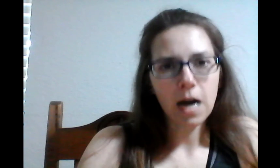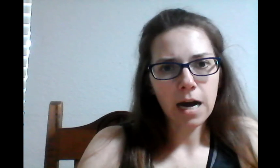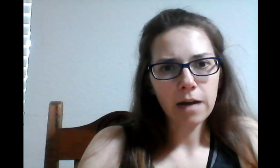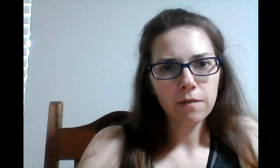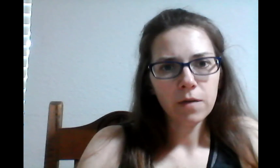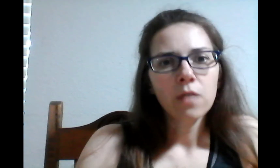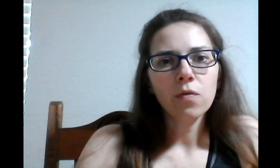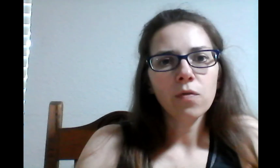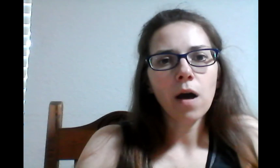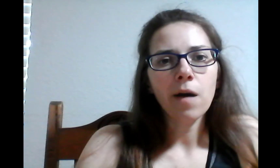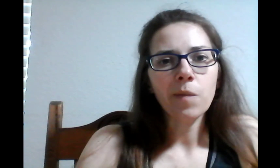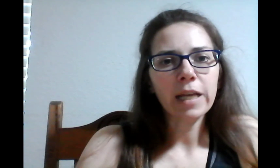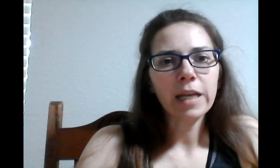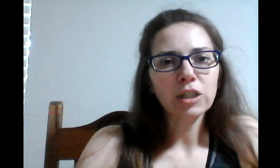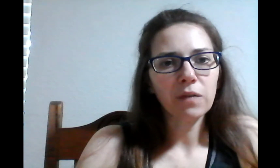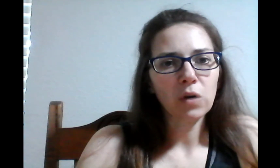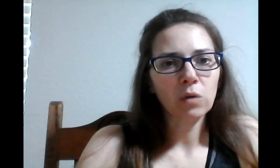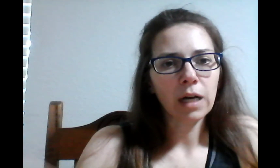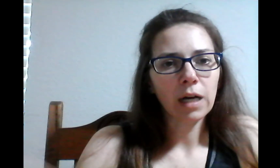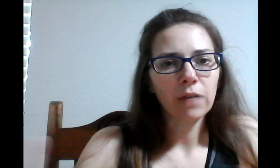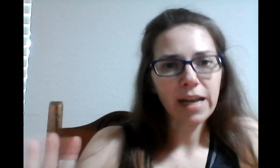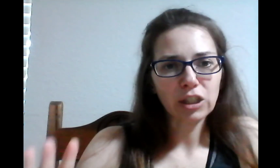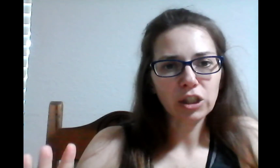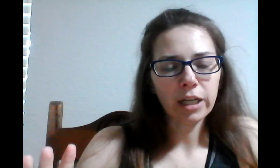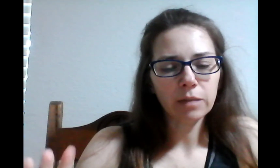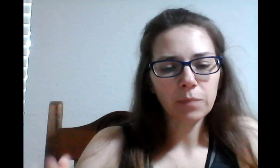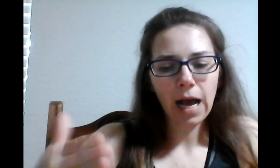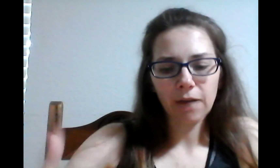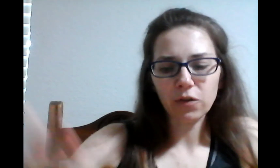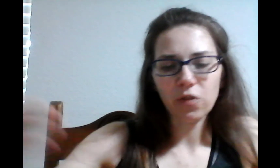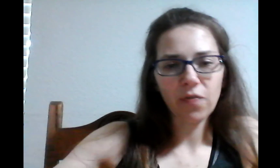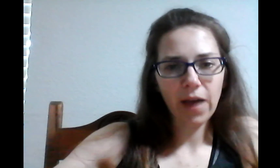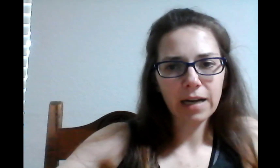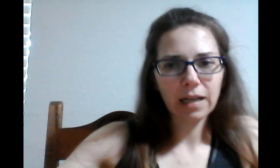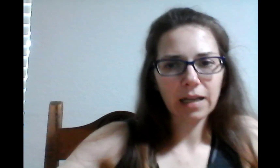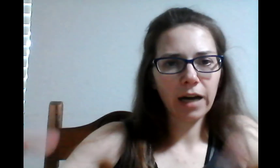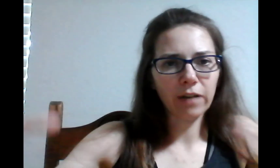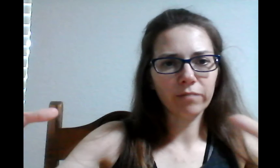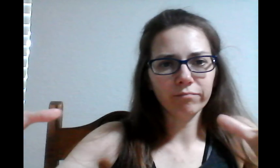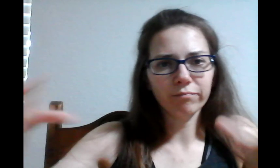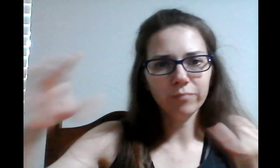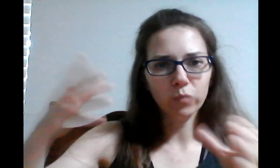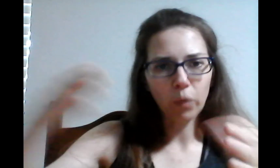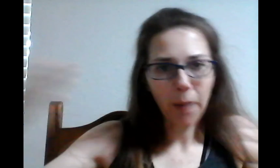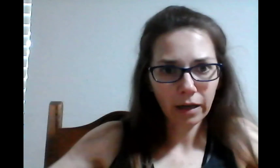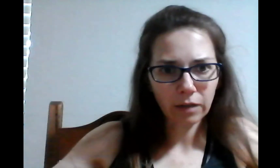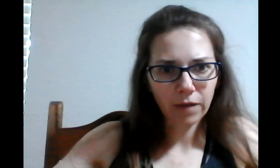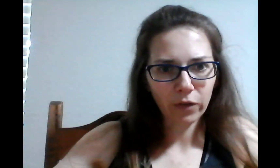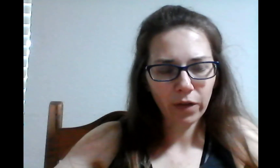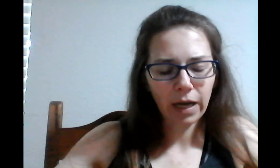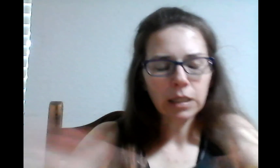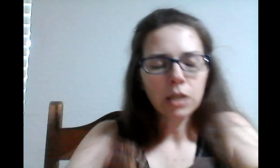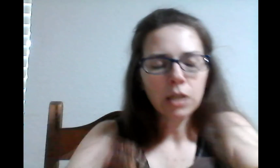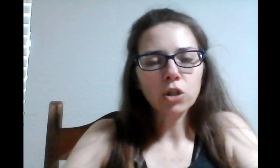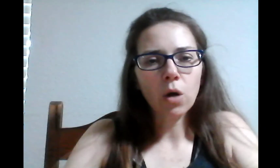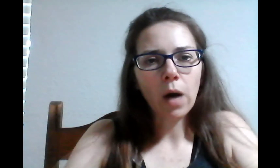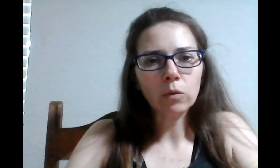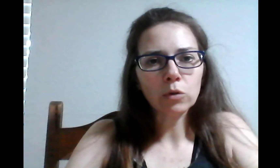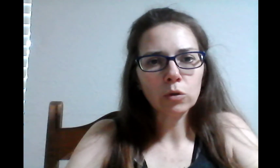25, they each have their own kind of hand shape, but after that, it's kind of repetitive after that. So I will do